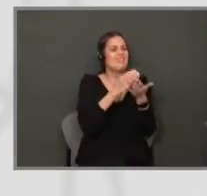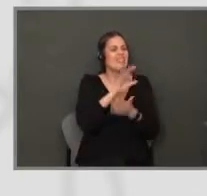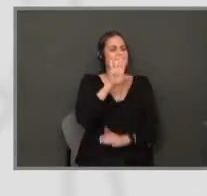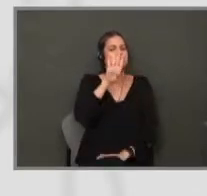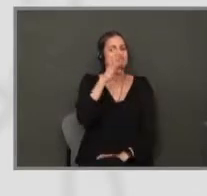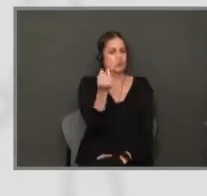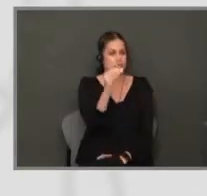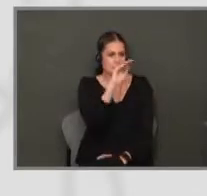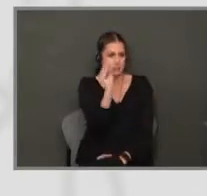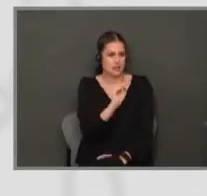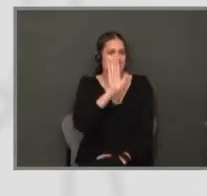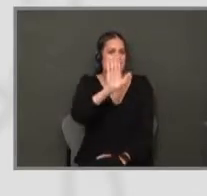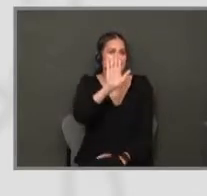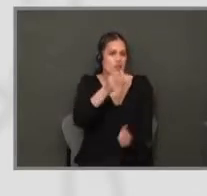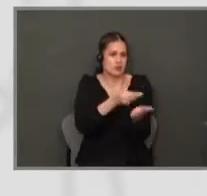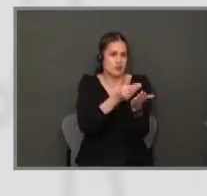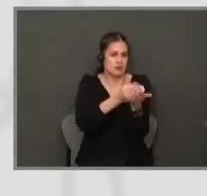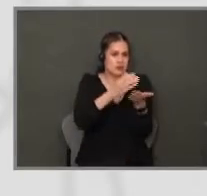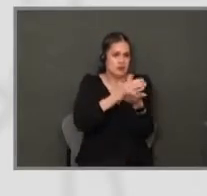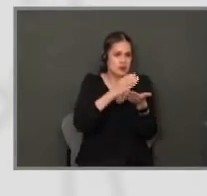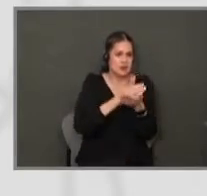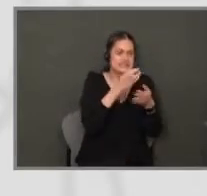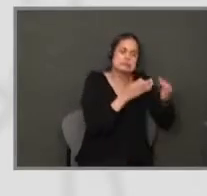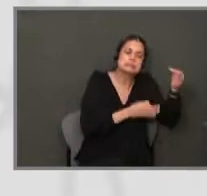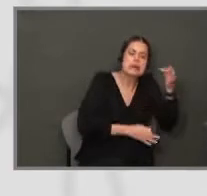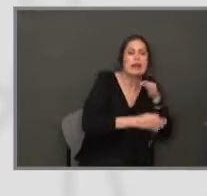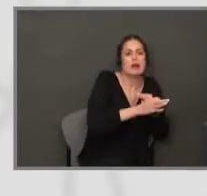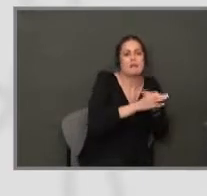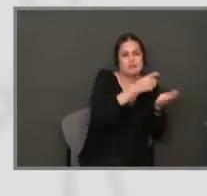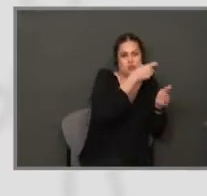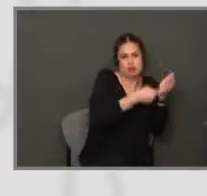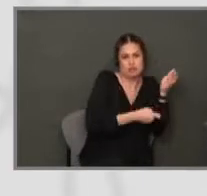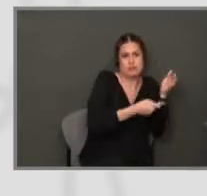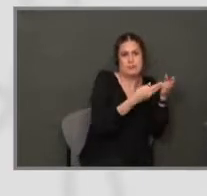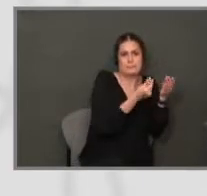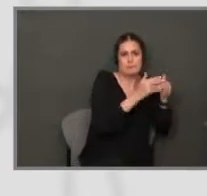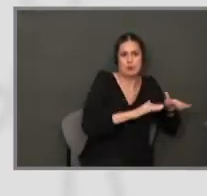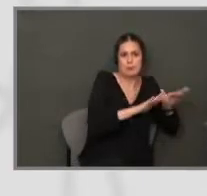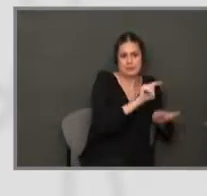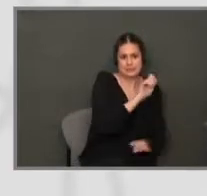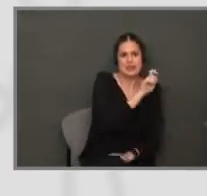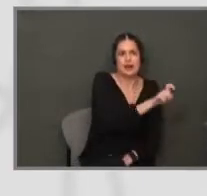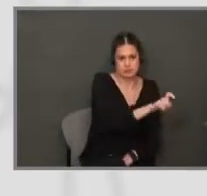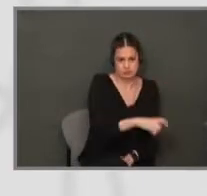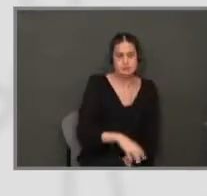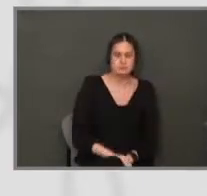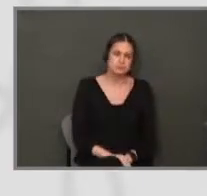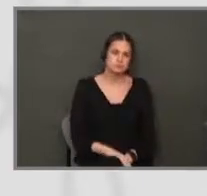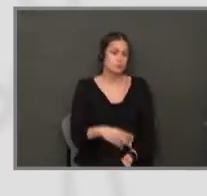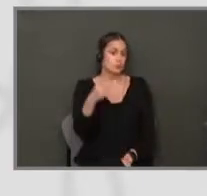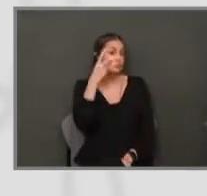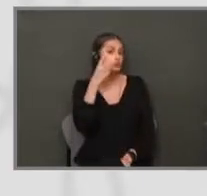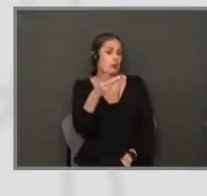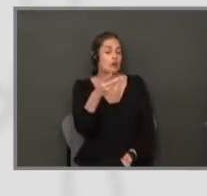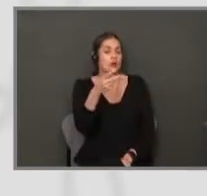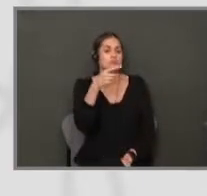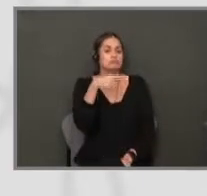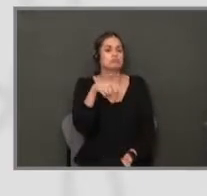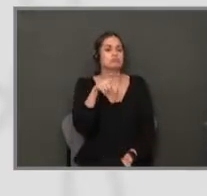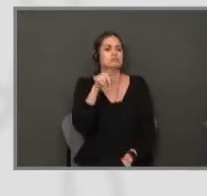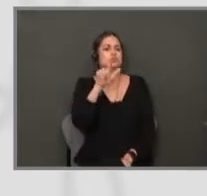revenue. And that's in lieu of property taxes. And you saw that this revenue is generally